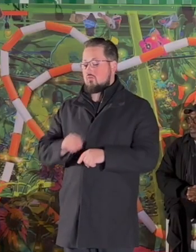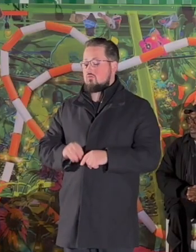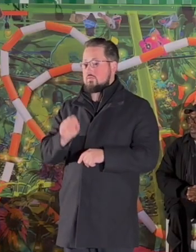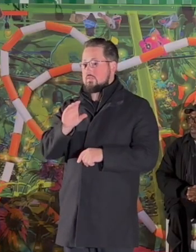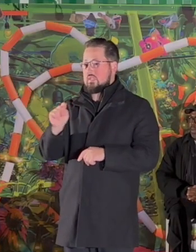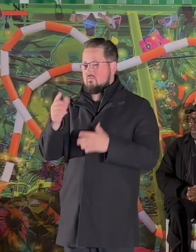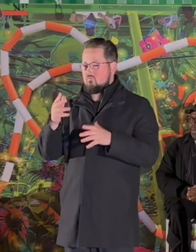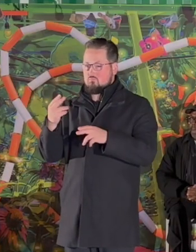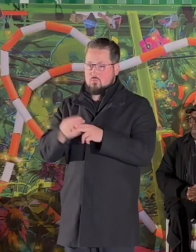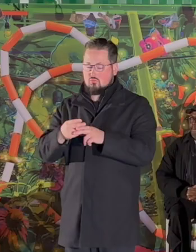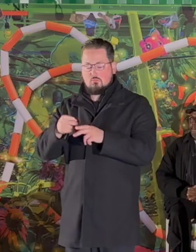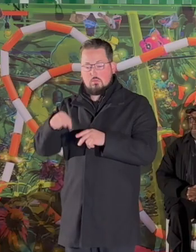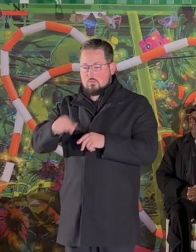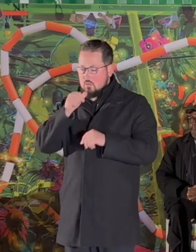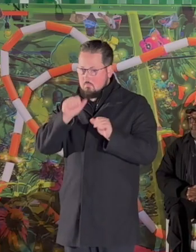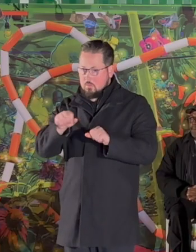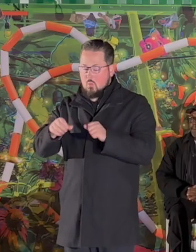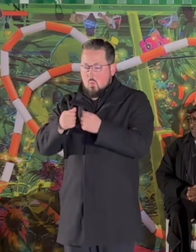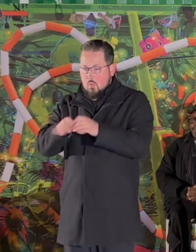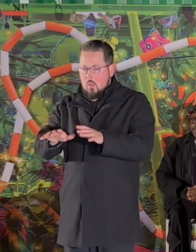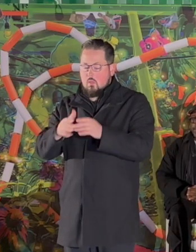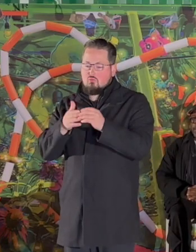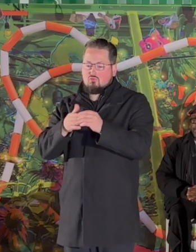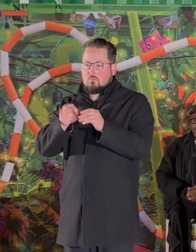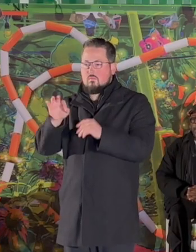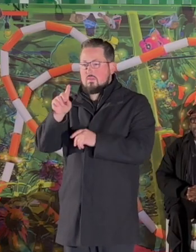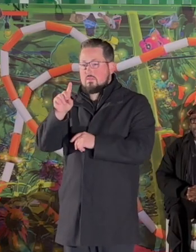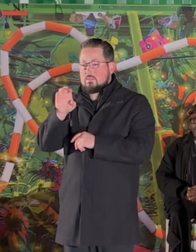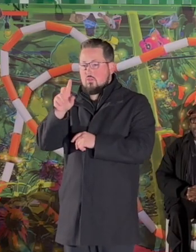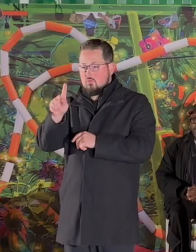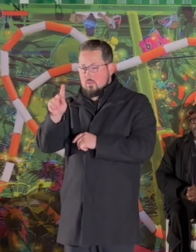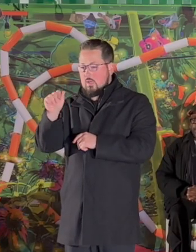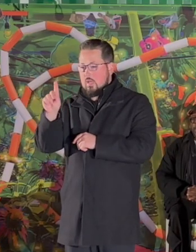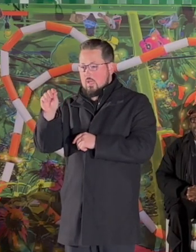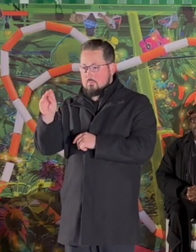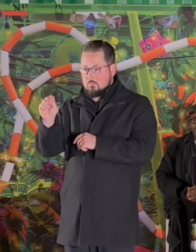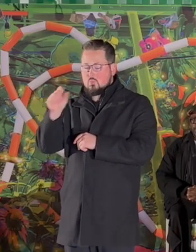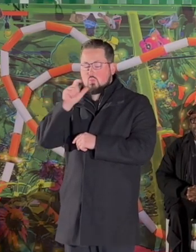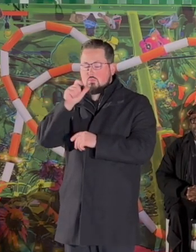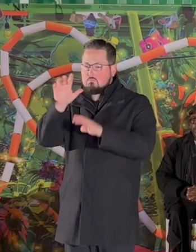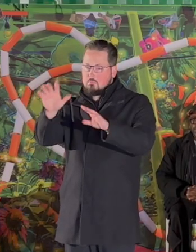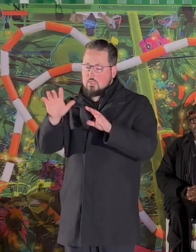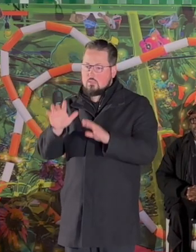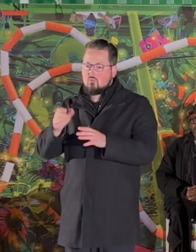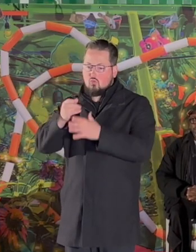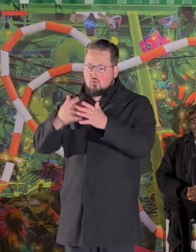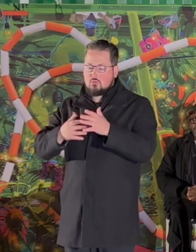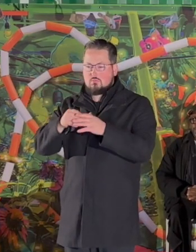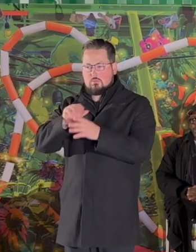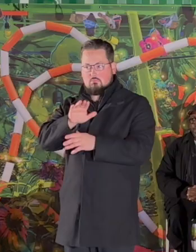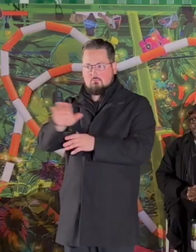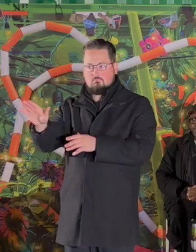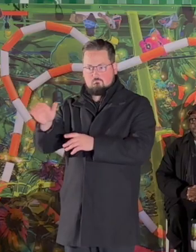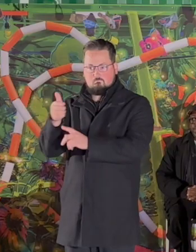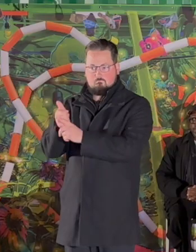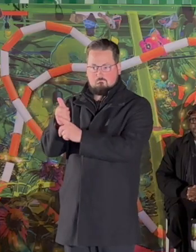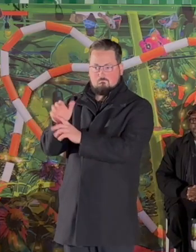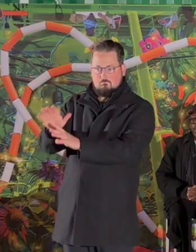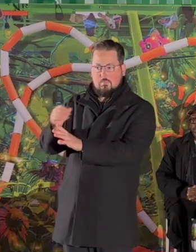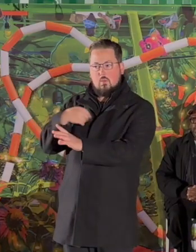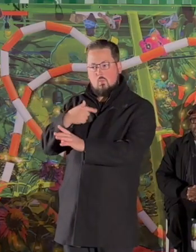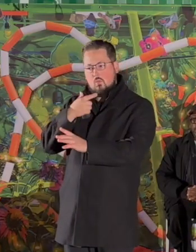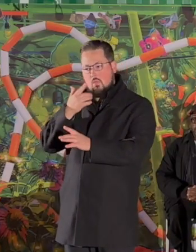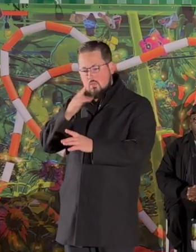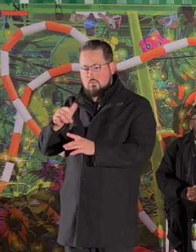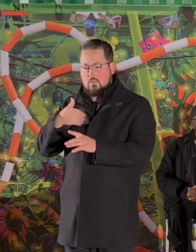would have been possible without the leadership of Derek Adams, who is a world-renowned artist in his own right, and we're lucky to